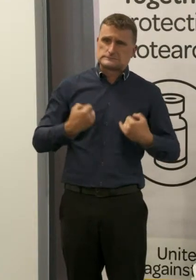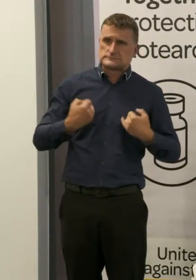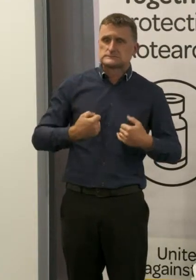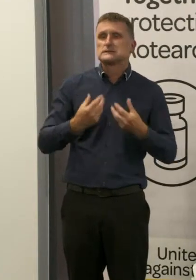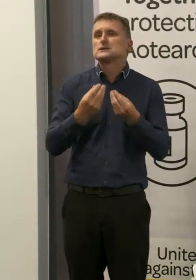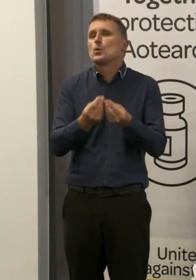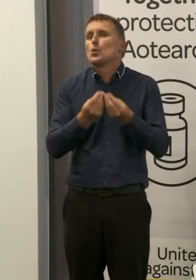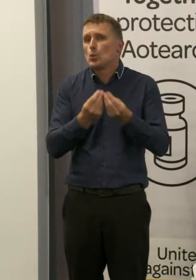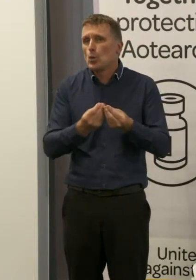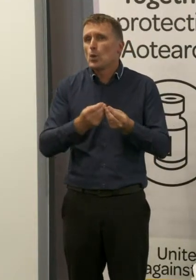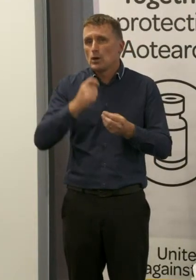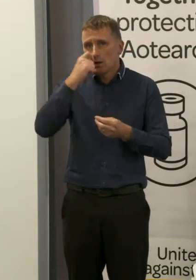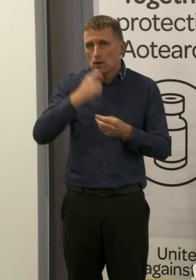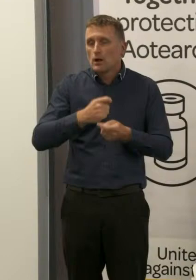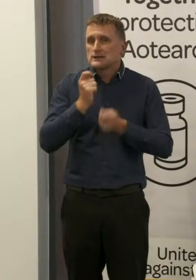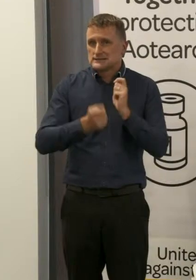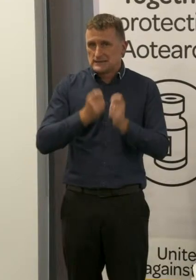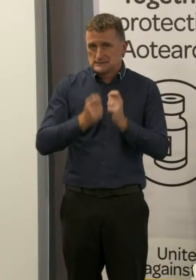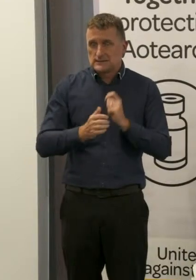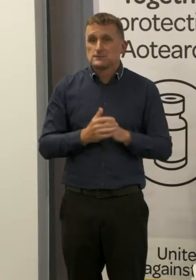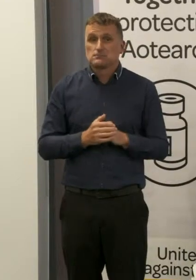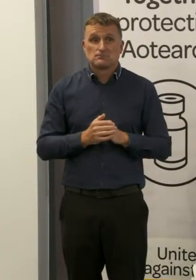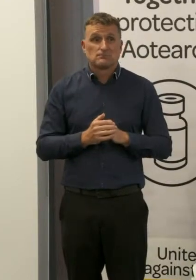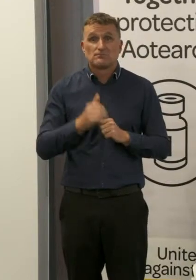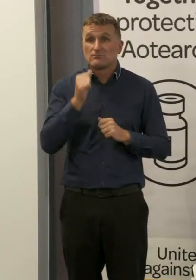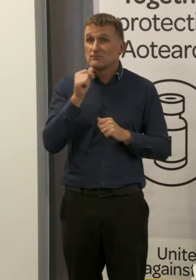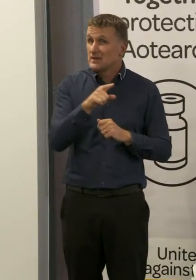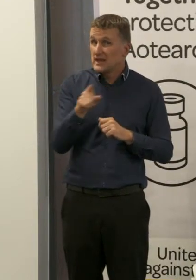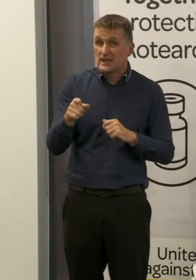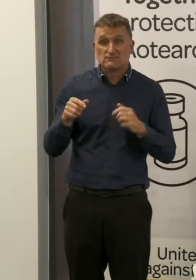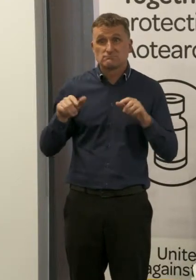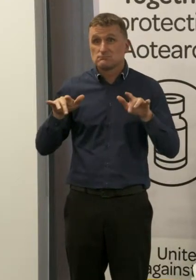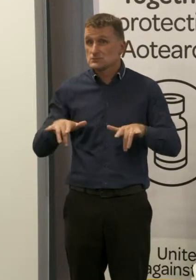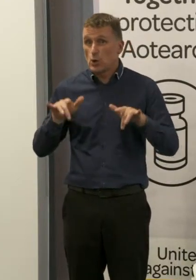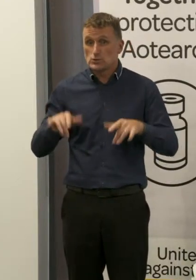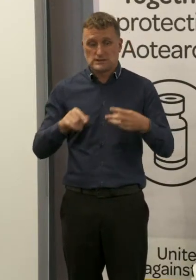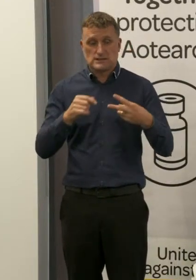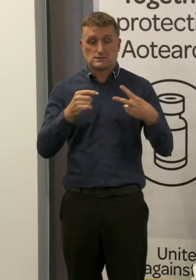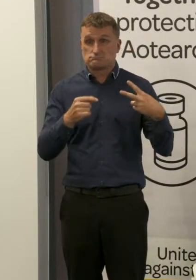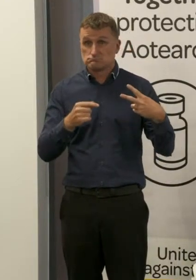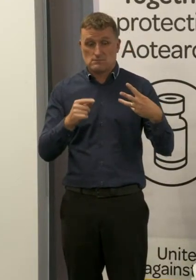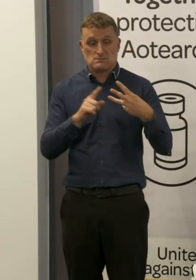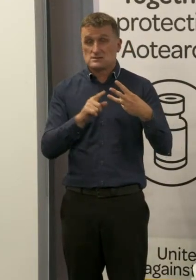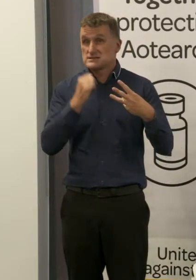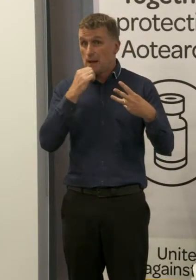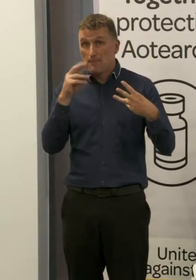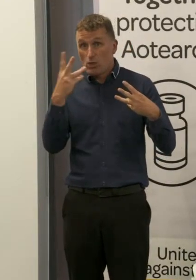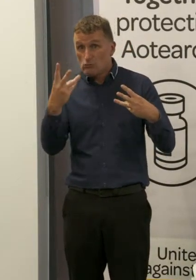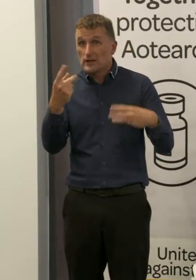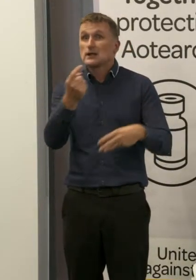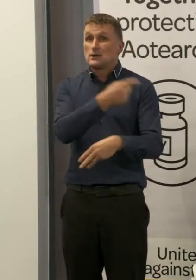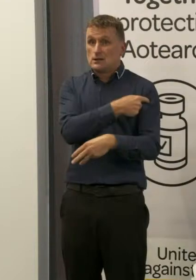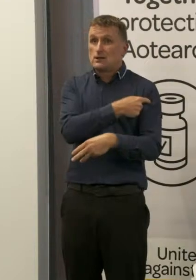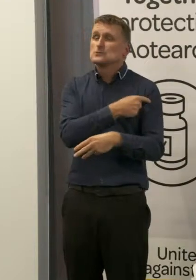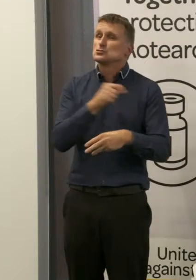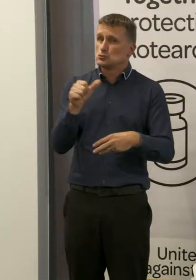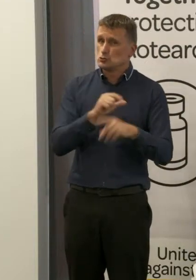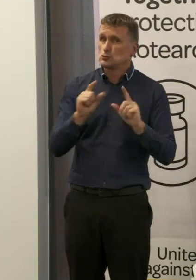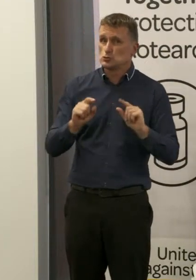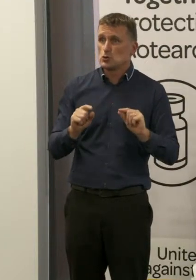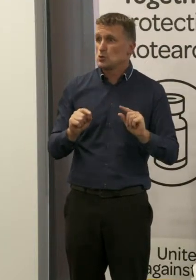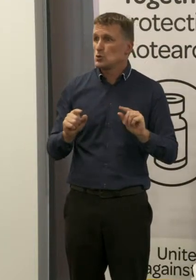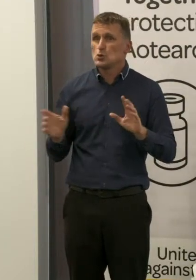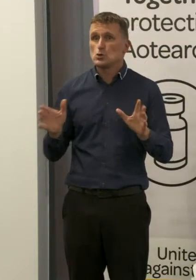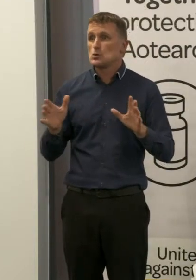I have to take the opportunity to say it. If you haven't yet had your booster, please do go and do that. It's very important and helpful. So just at the back there. Yeah.